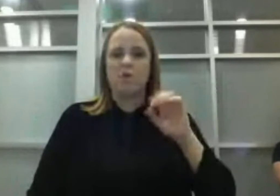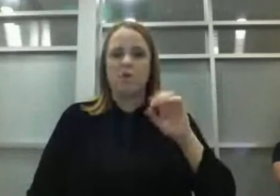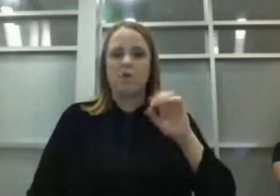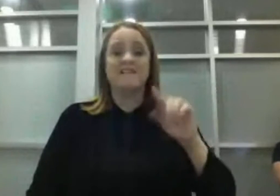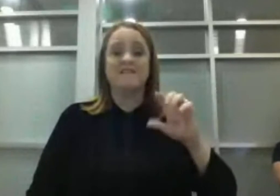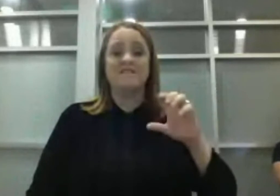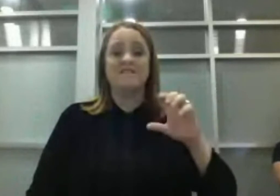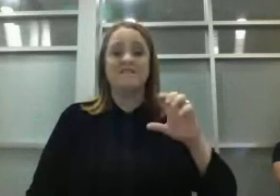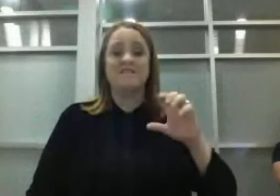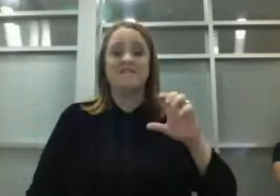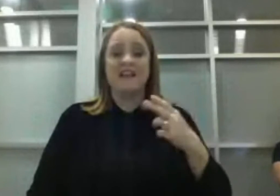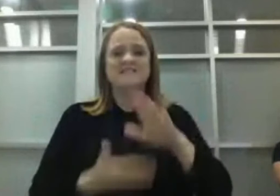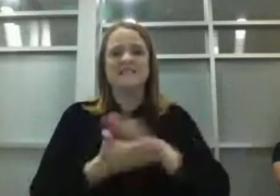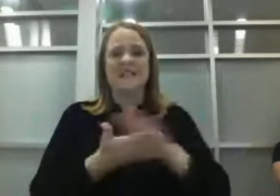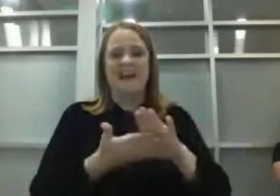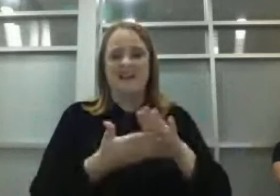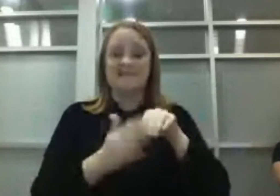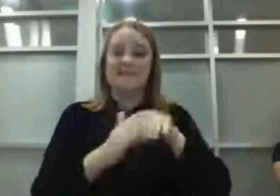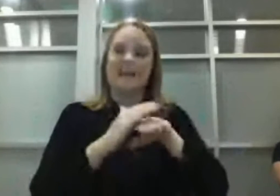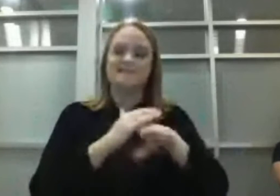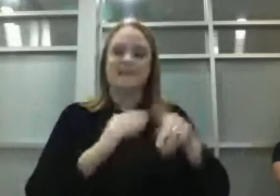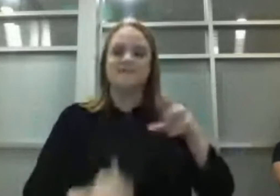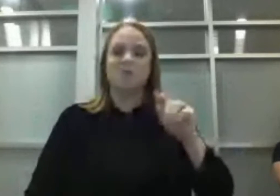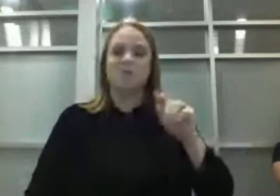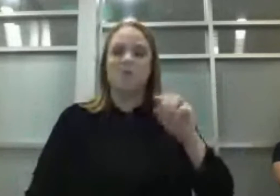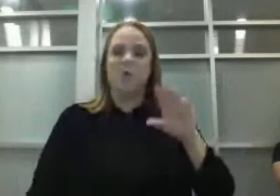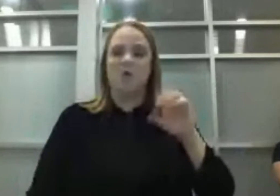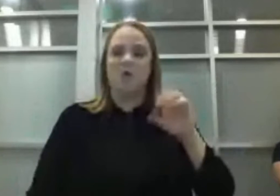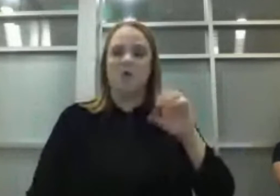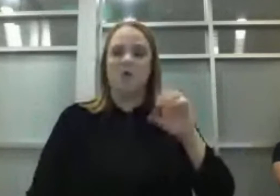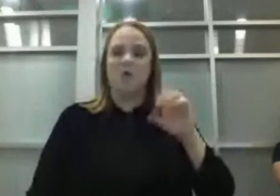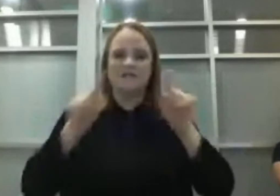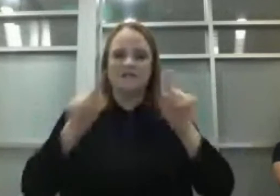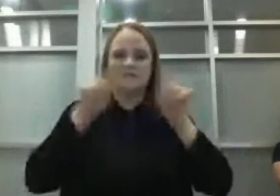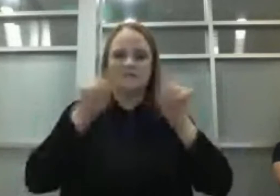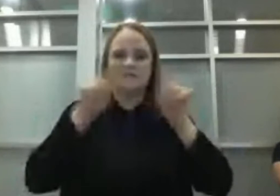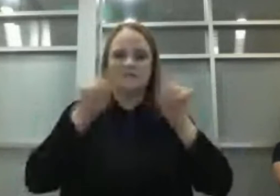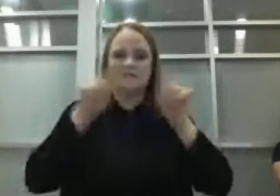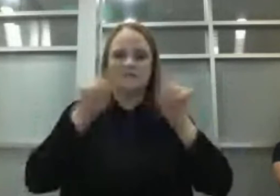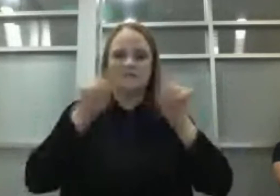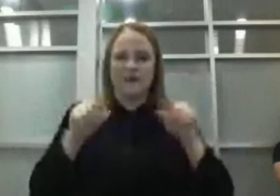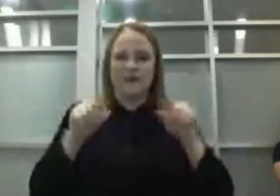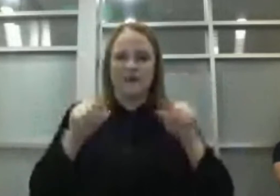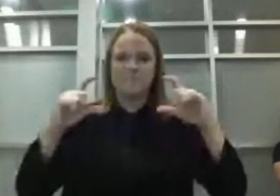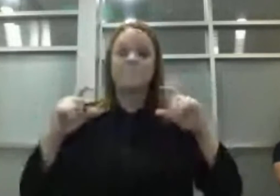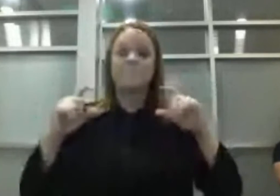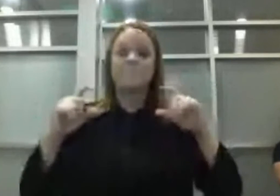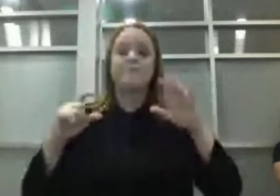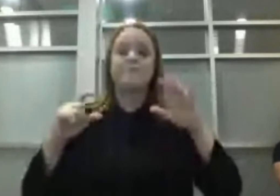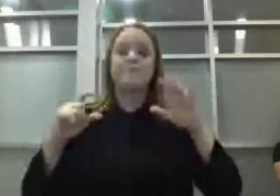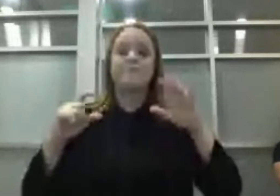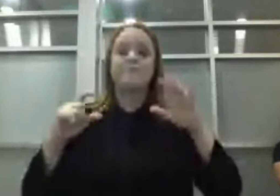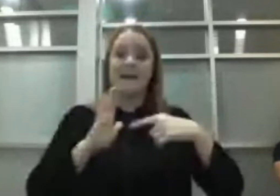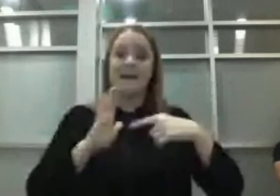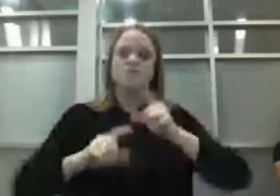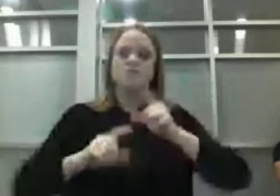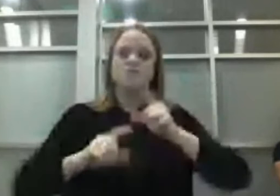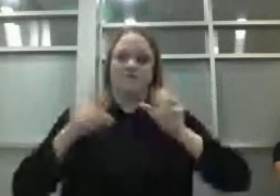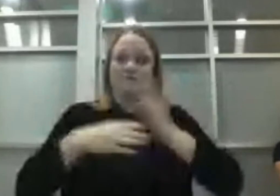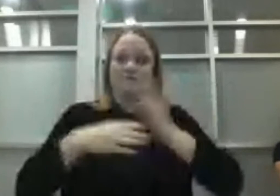access protocol, which is what the square brackets are called, it will tell you the difference between there's no key there and there's a key there,